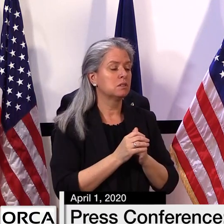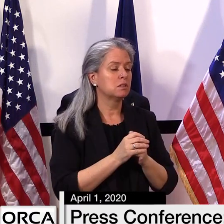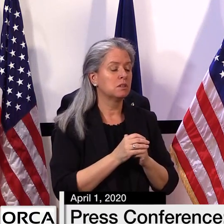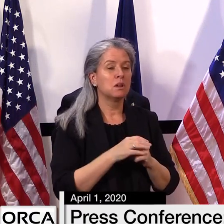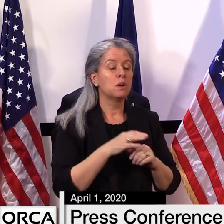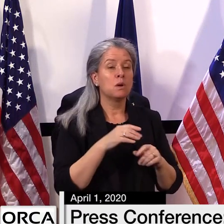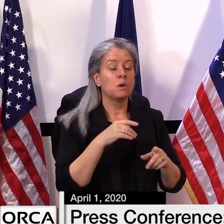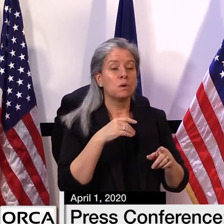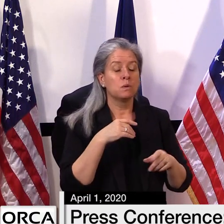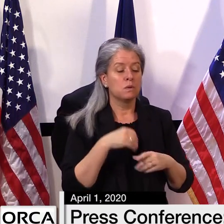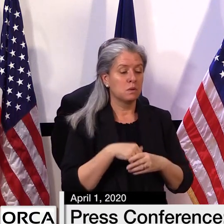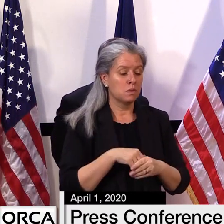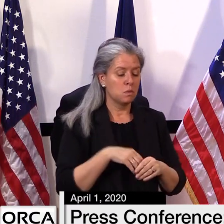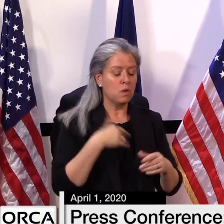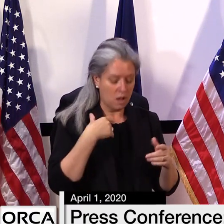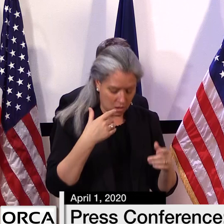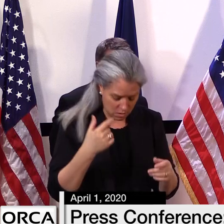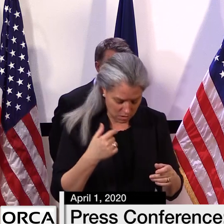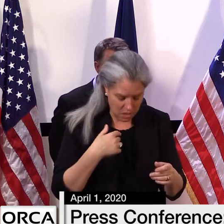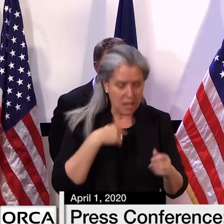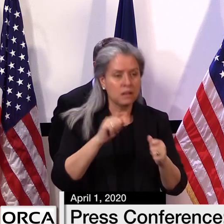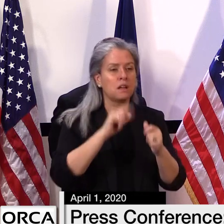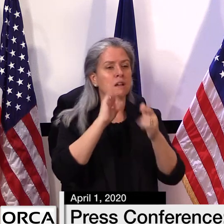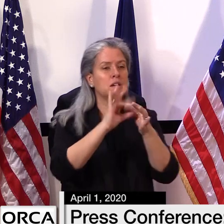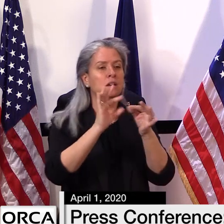maybe try to make it clear. There are no cases, COVID-19 cases